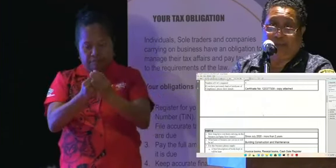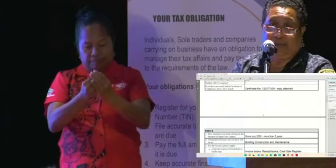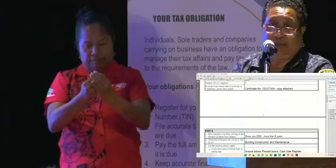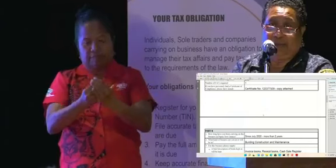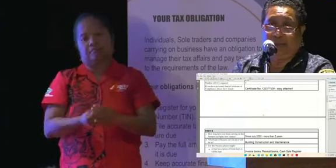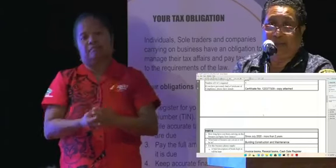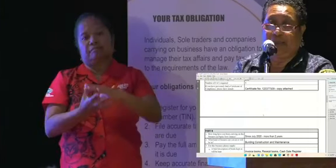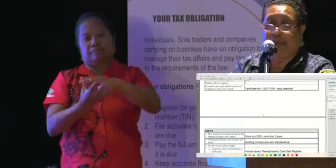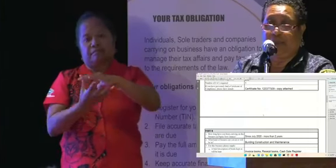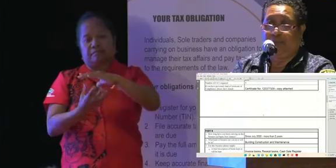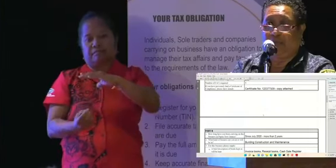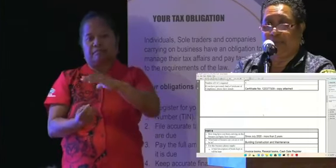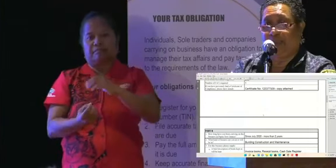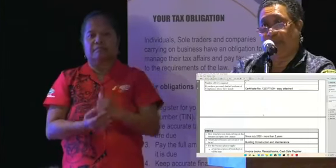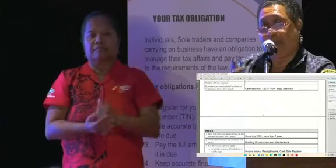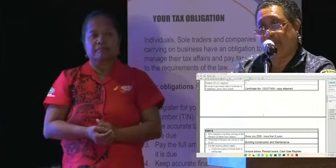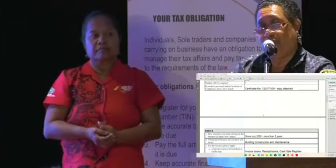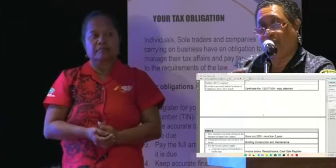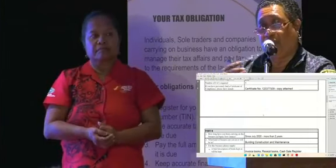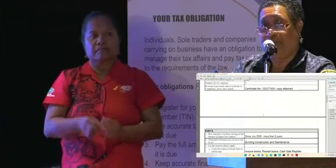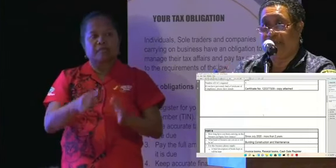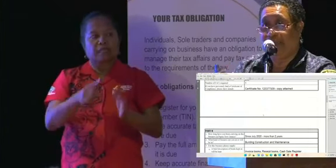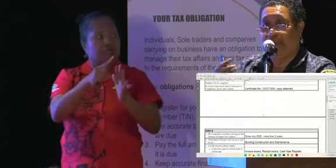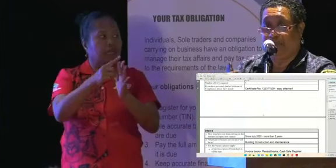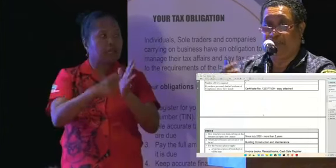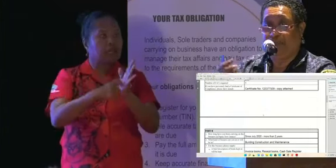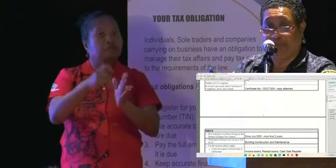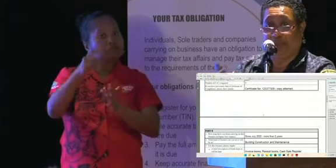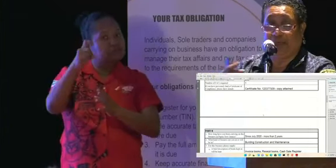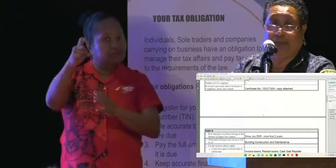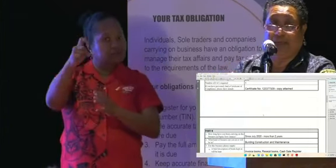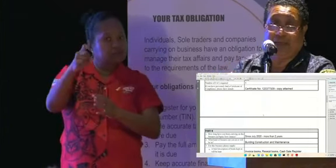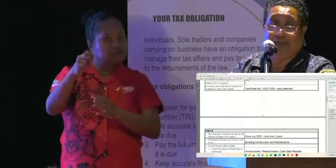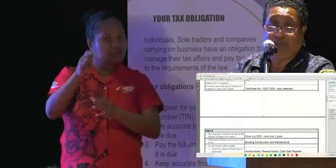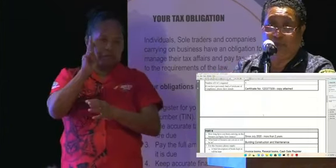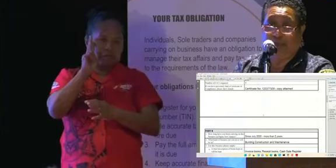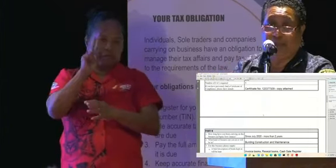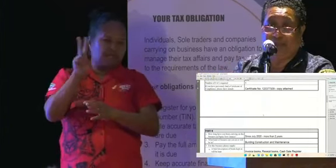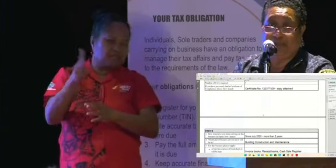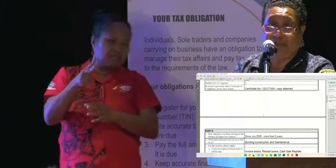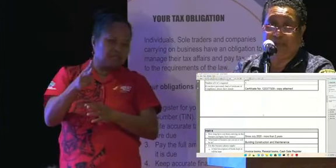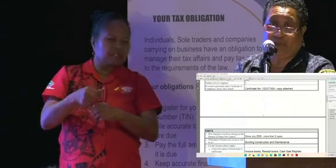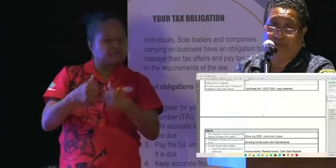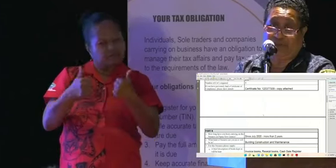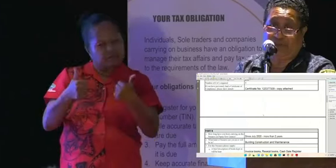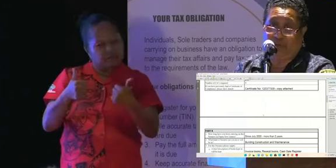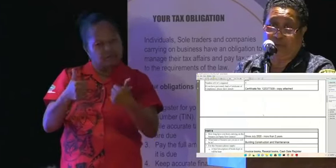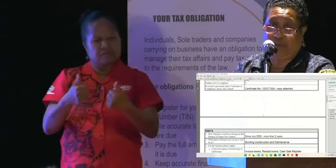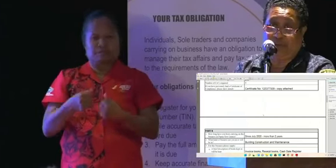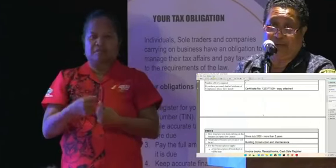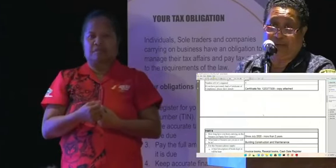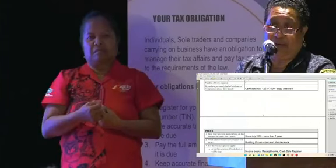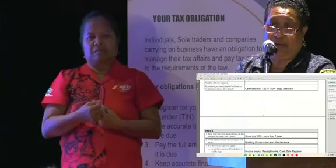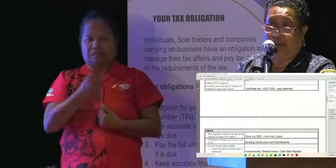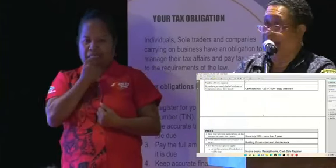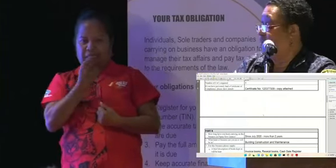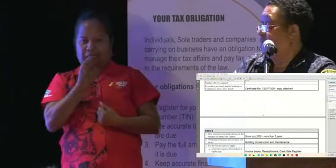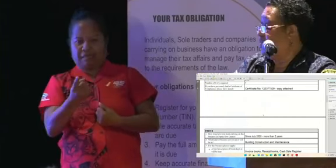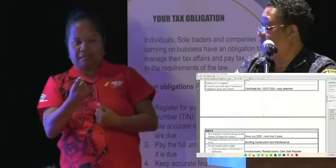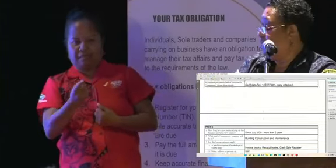well. Okay, because the IRC is going to validate whether it was a genuine certificate or a fake one.